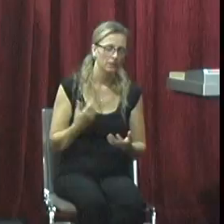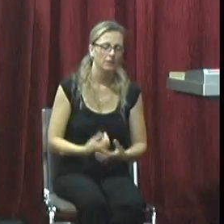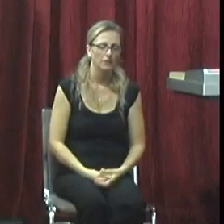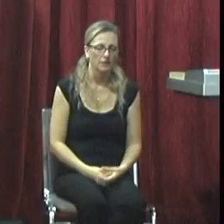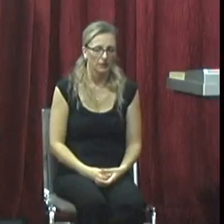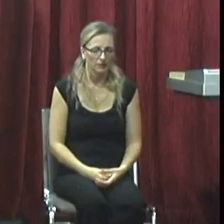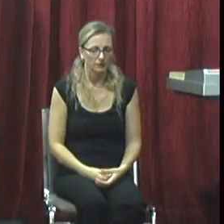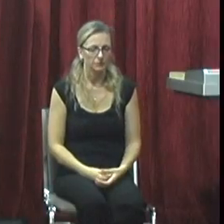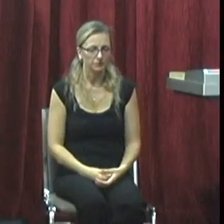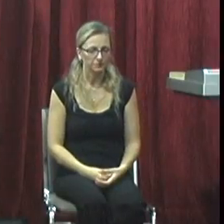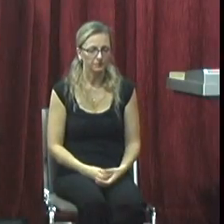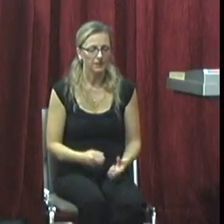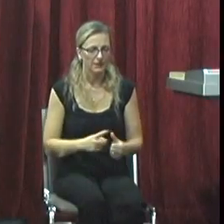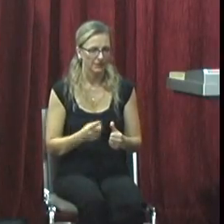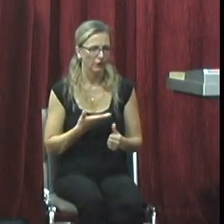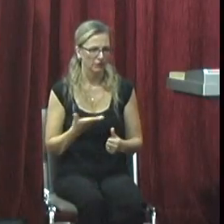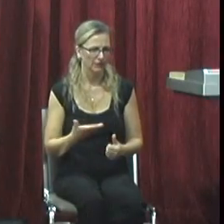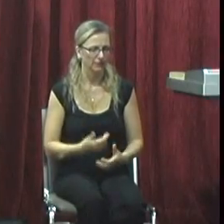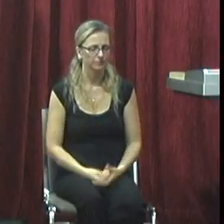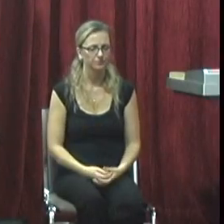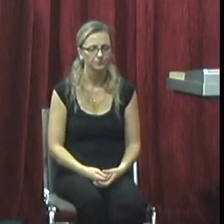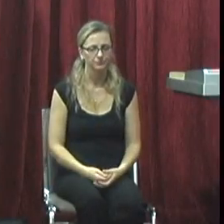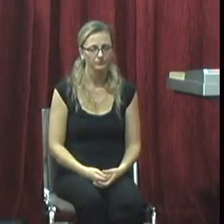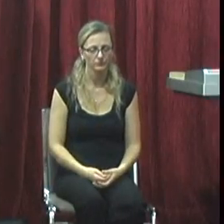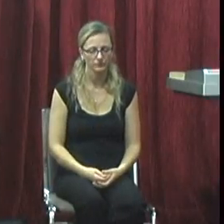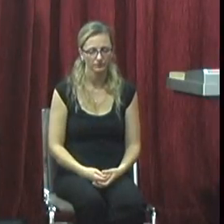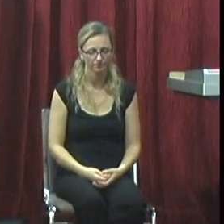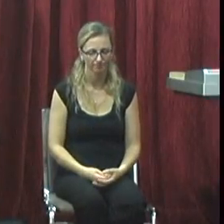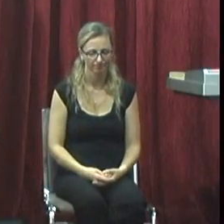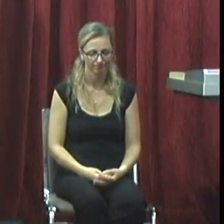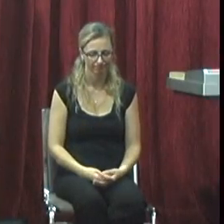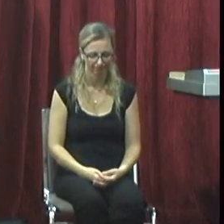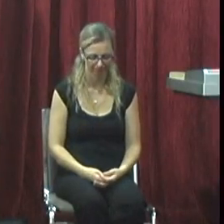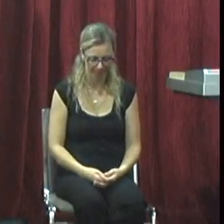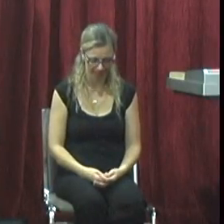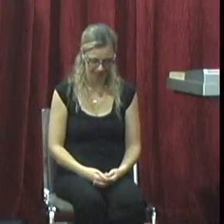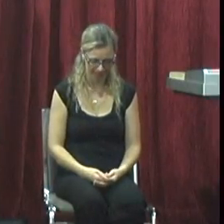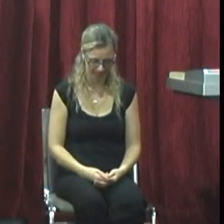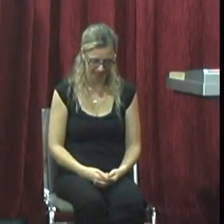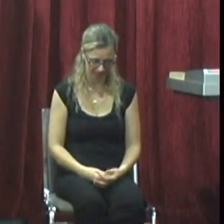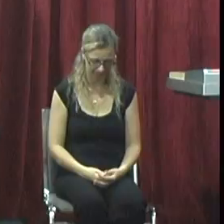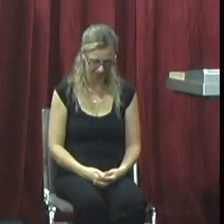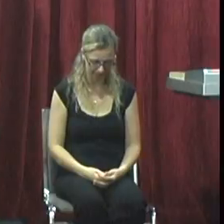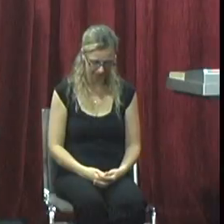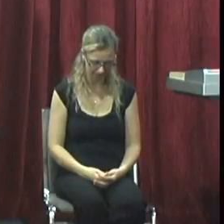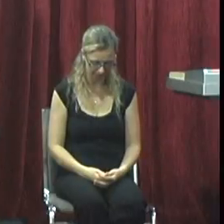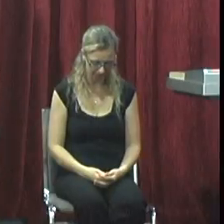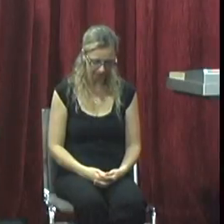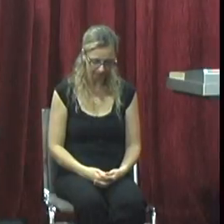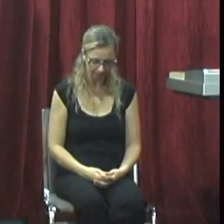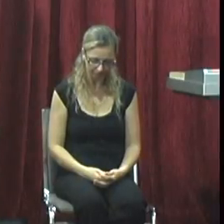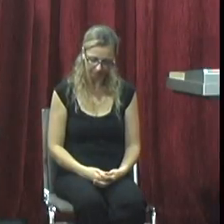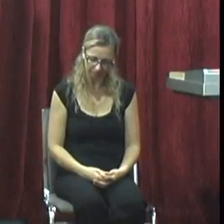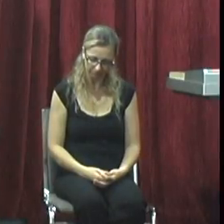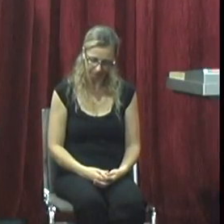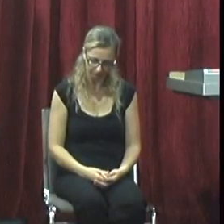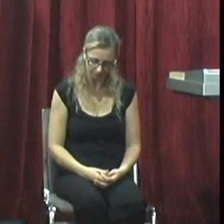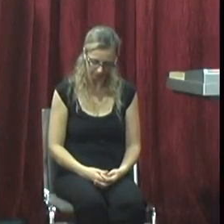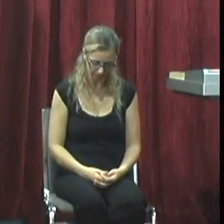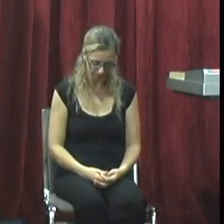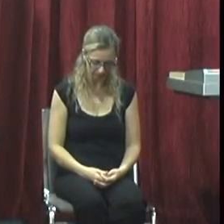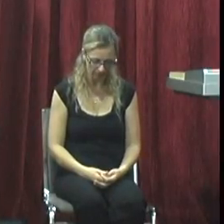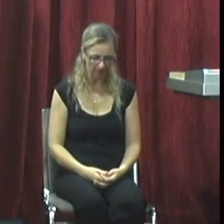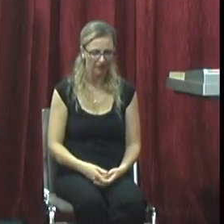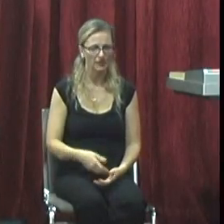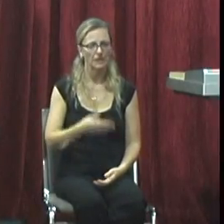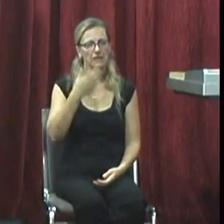relief. It's not talking about that. If you're not, you might not want to breathe that sigh of relief because God says that if you're not tithing, you're robbing